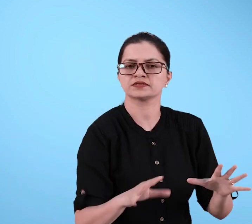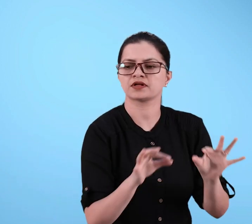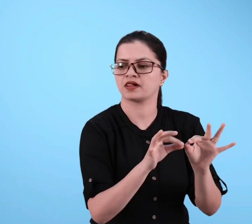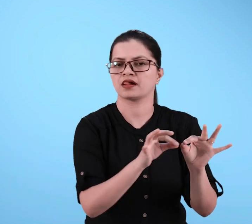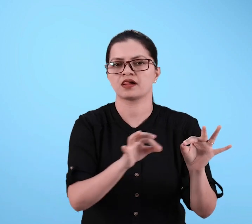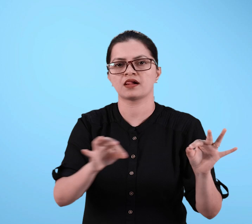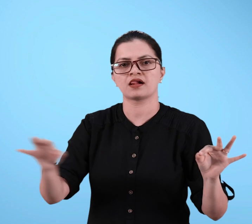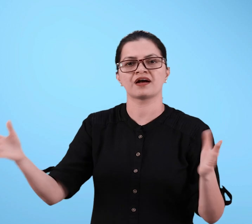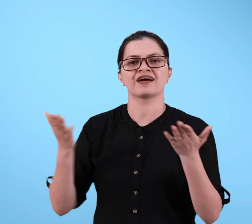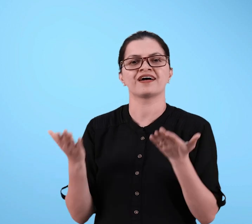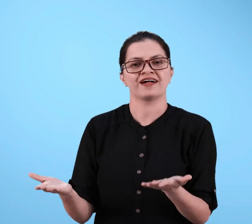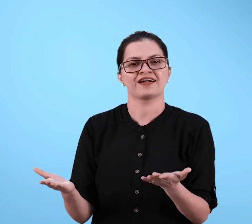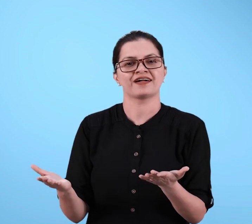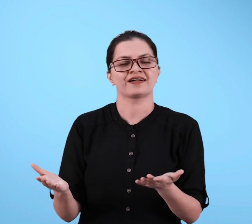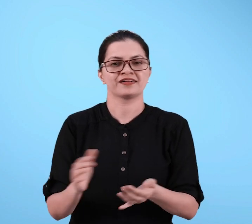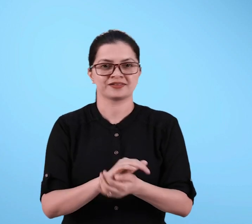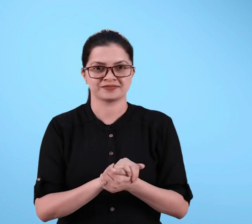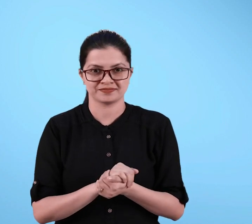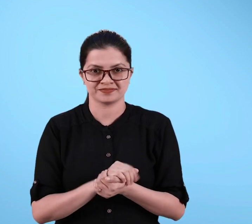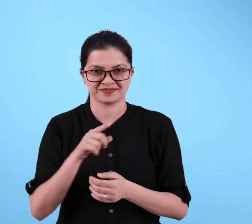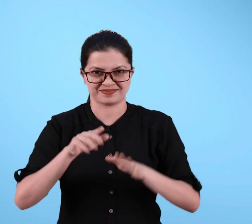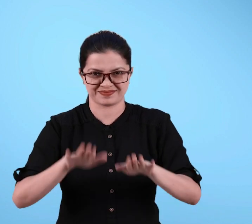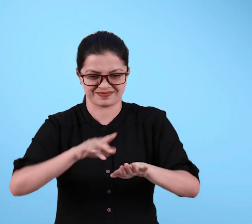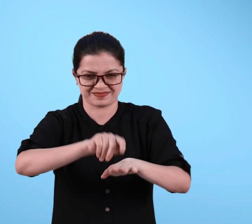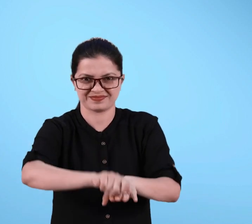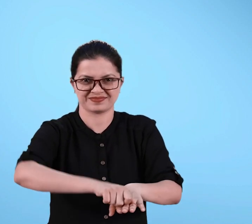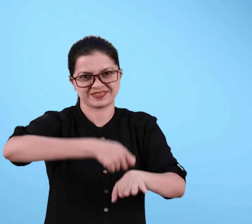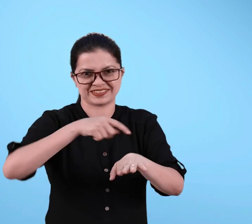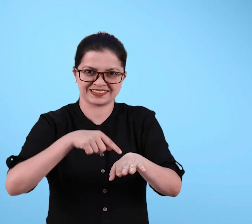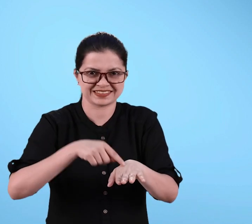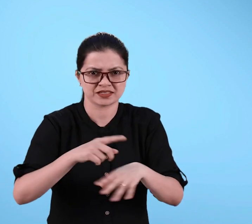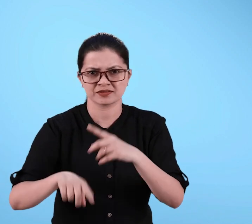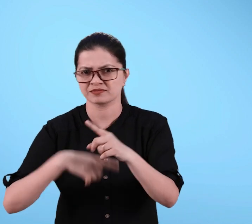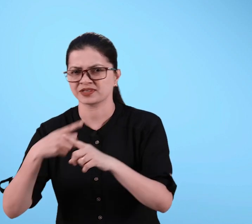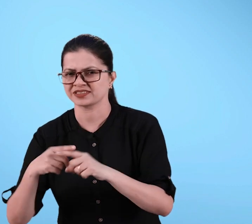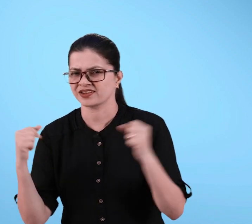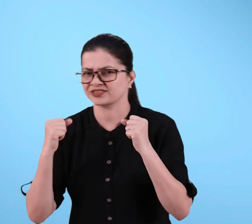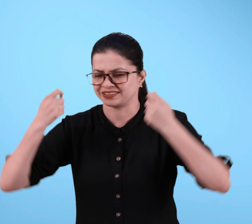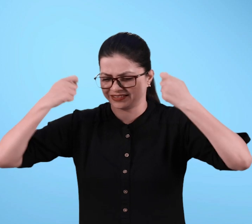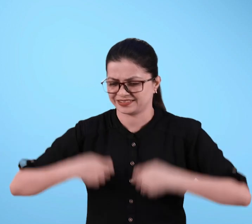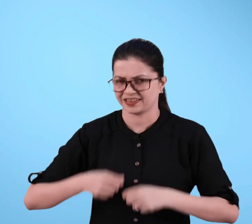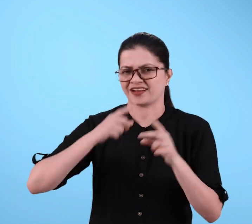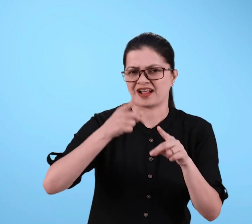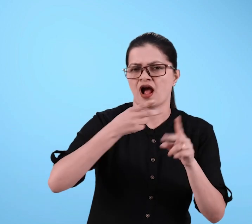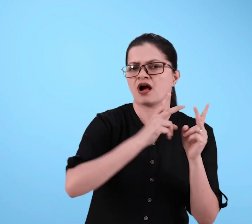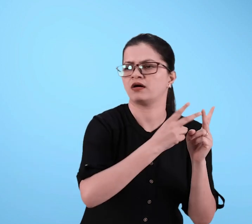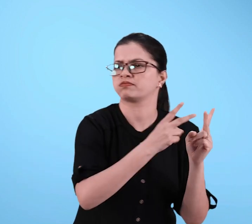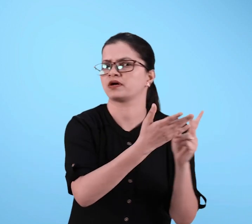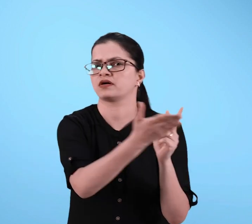What happens? A single yarn gets pulled out What happens? continuously A as the single fabric yarn gets gets pulled out unraveled. continuously as